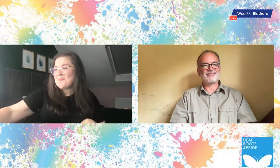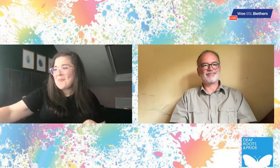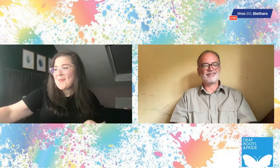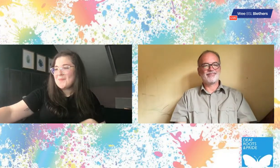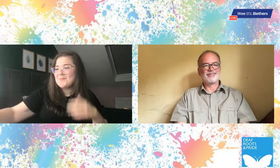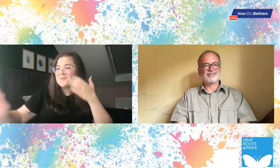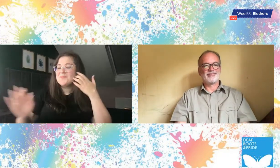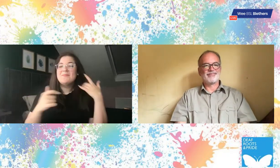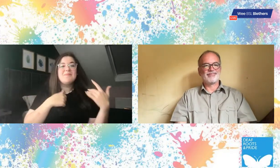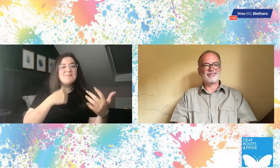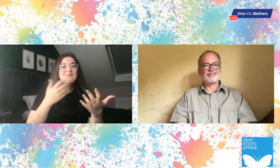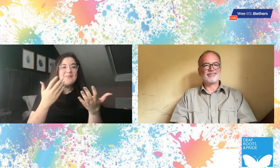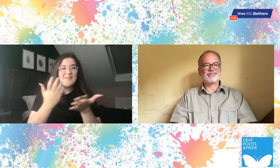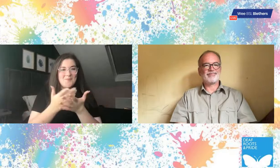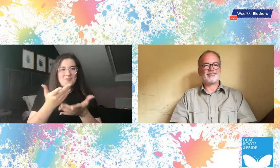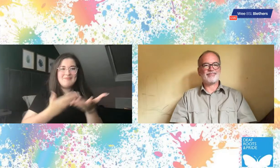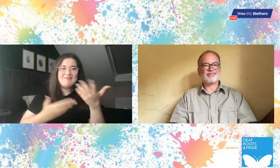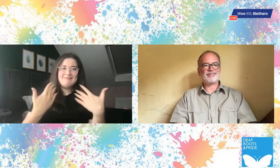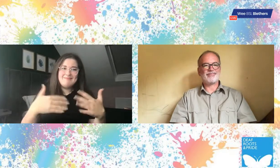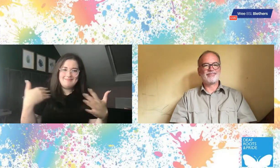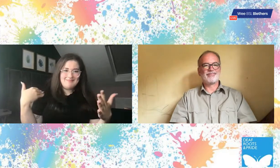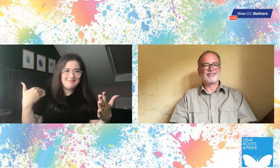readily.